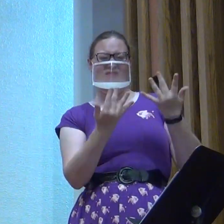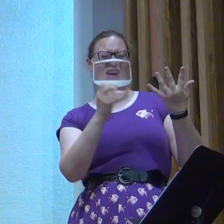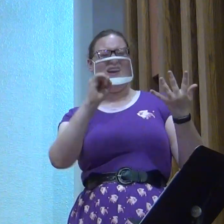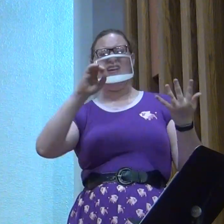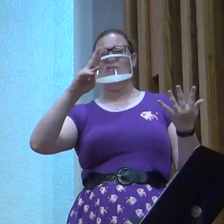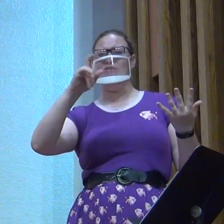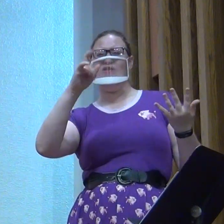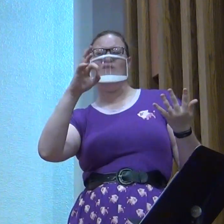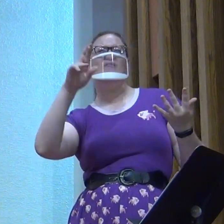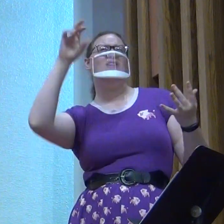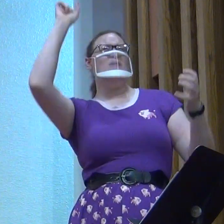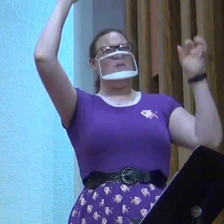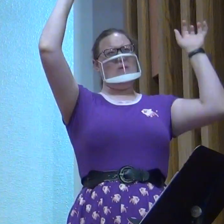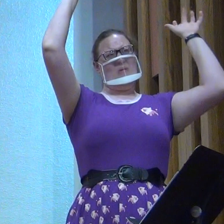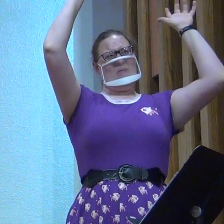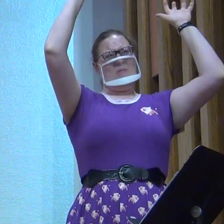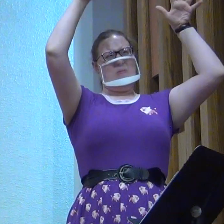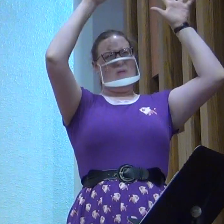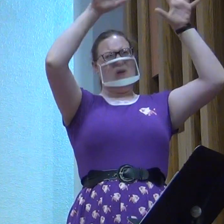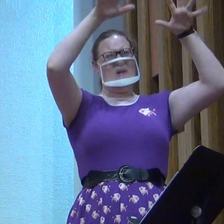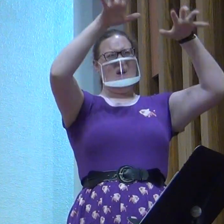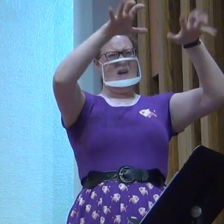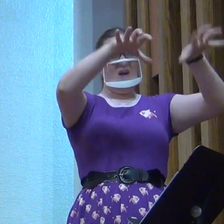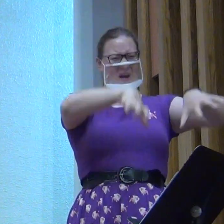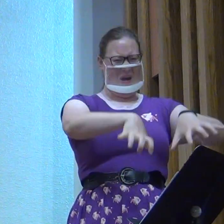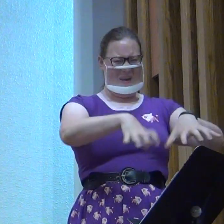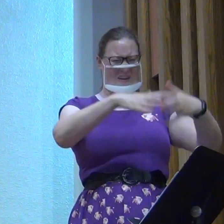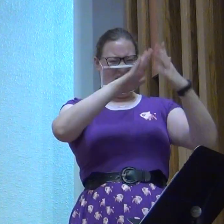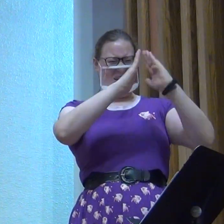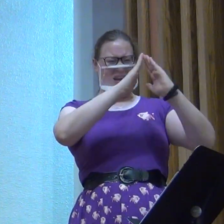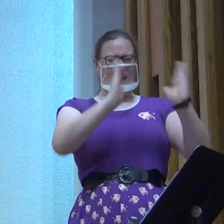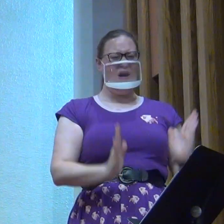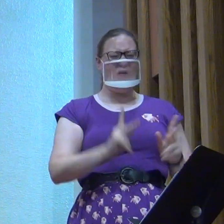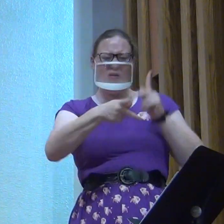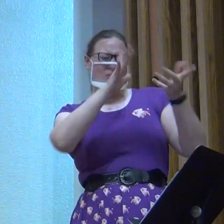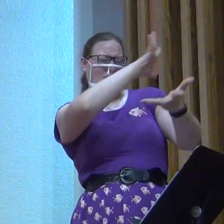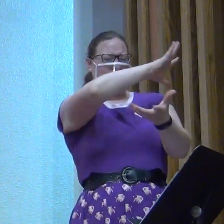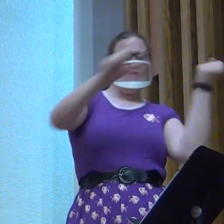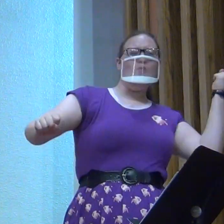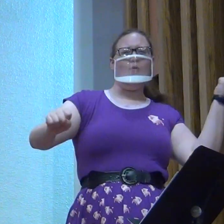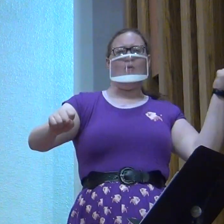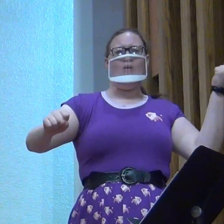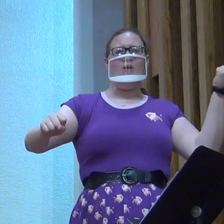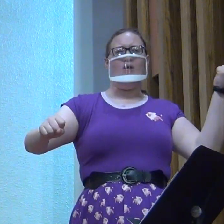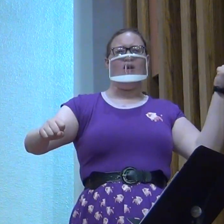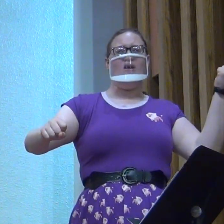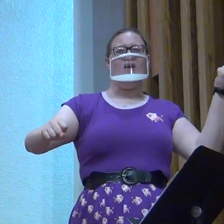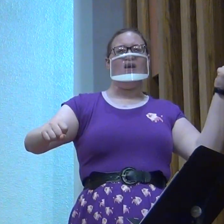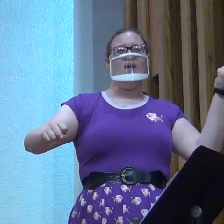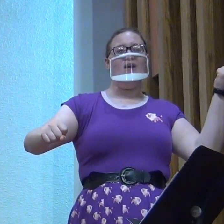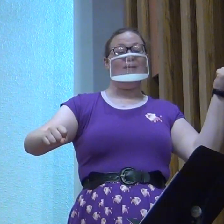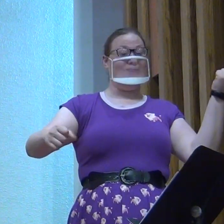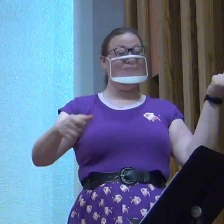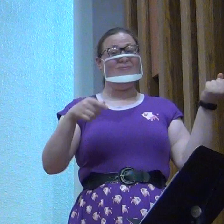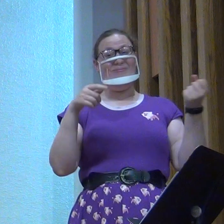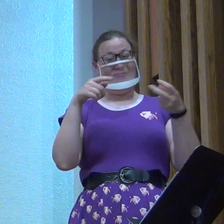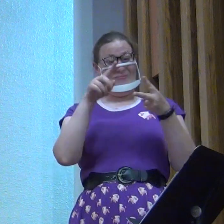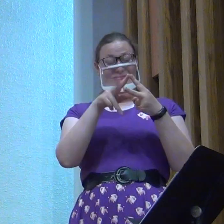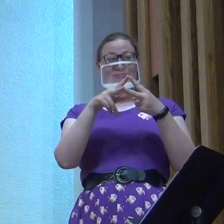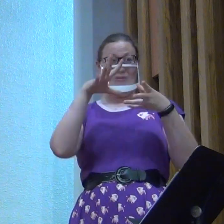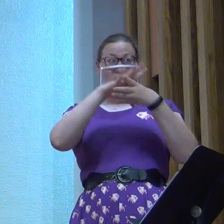sulfur rained down from heaven and destroyed them all. It will be just like